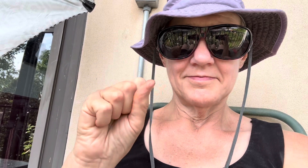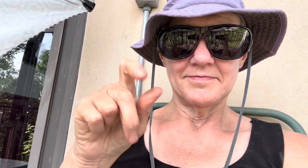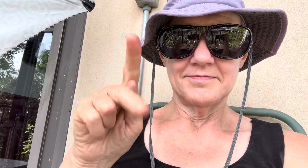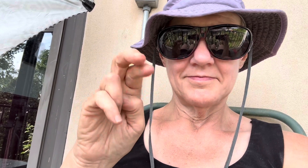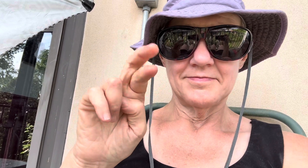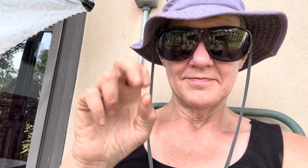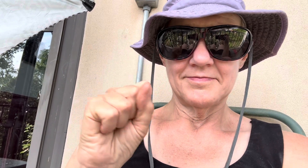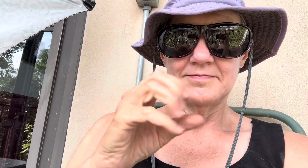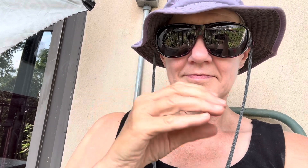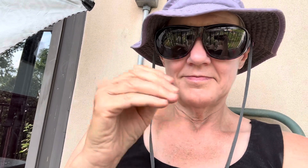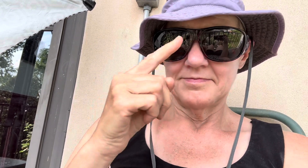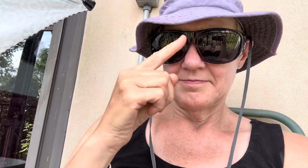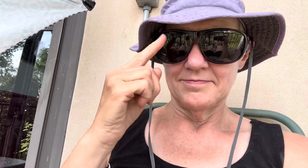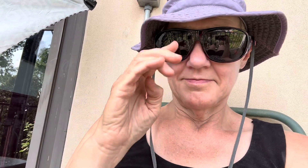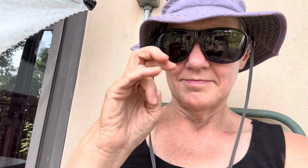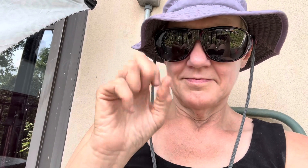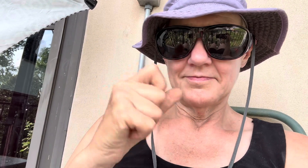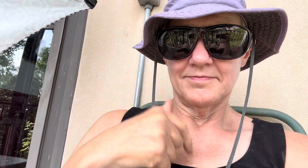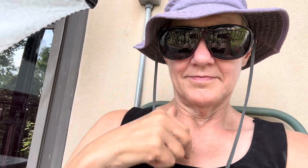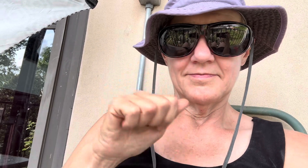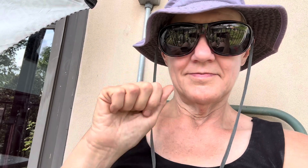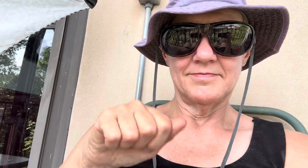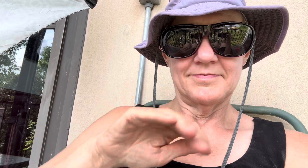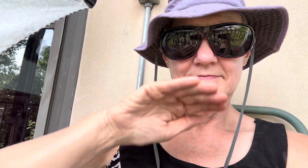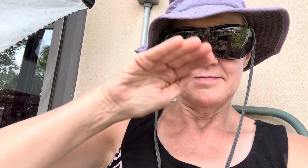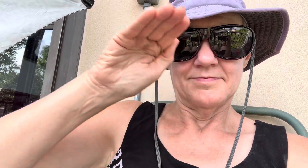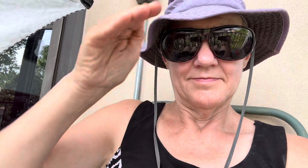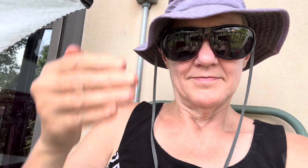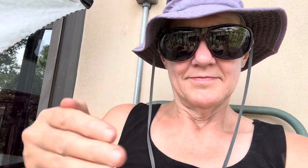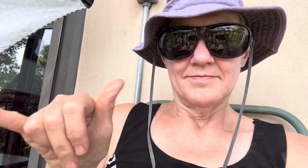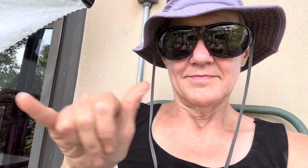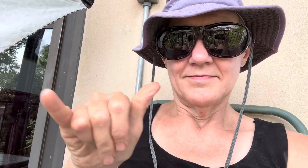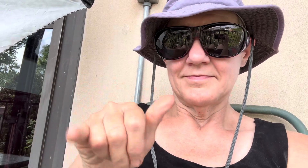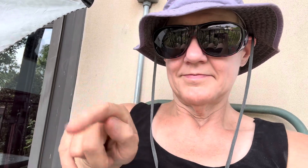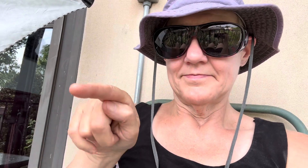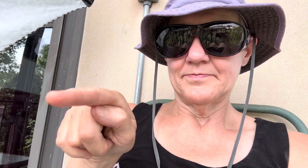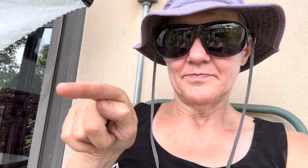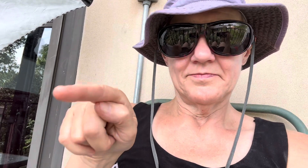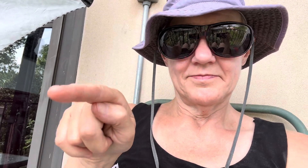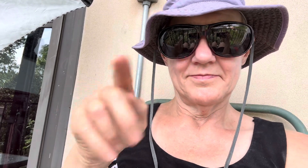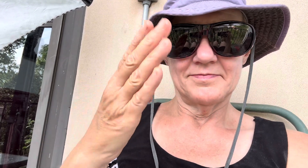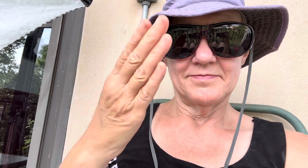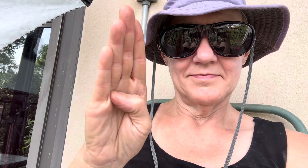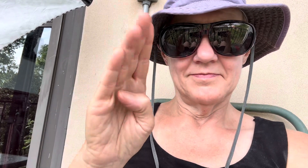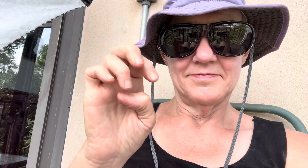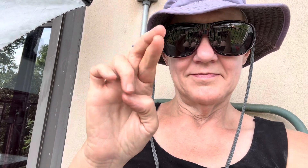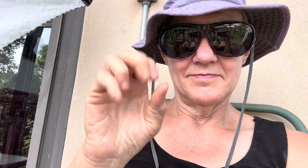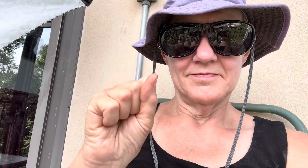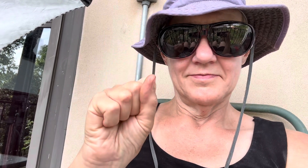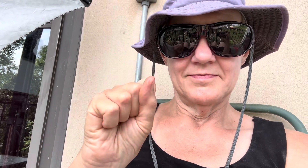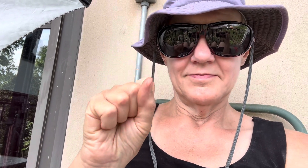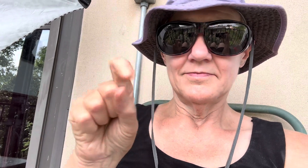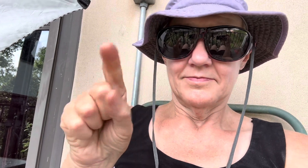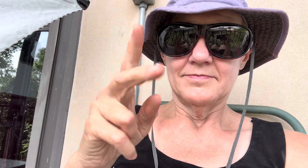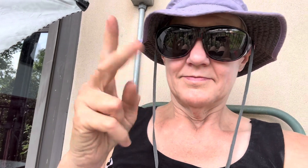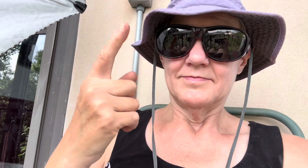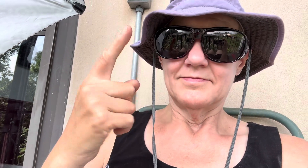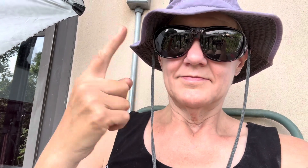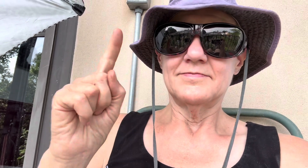the raspberries and the blackberries. And then I can cover them with my tall hoops like I did the blueberries. That's